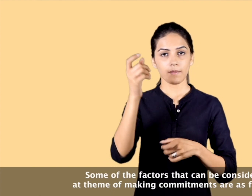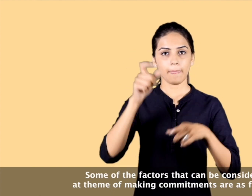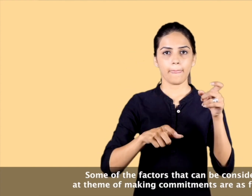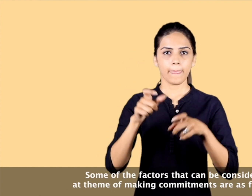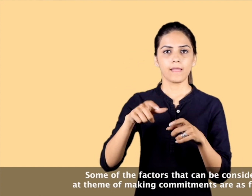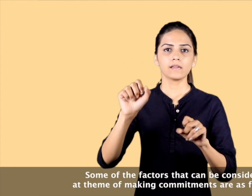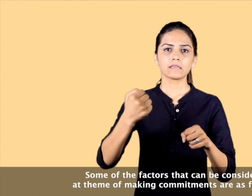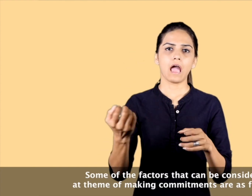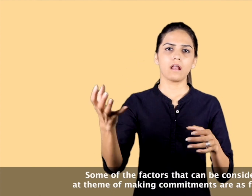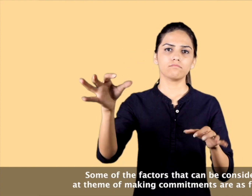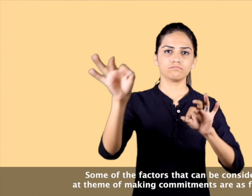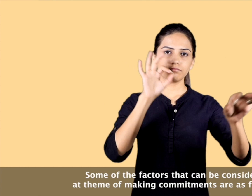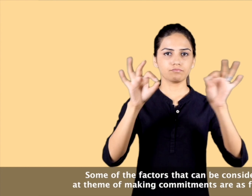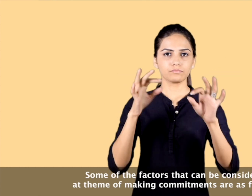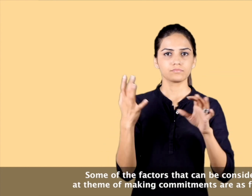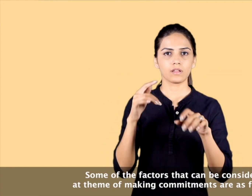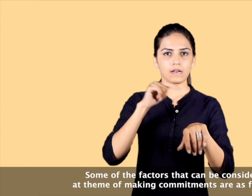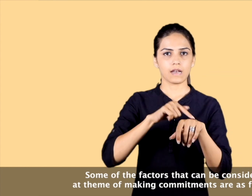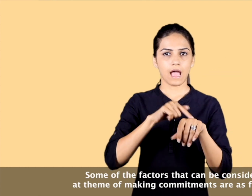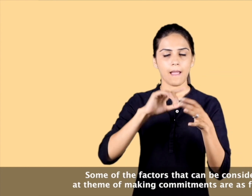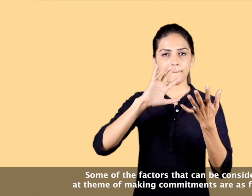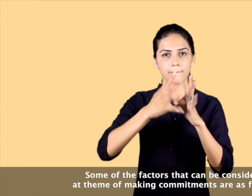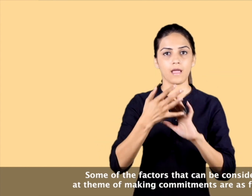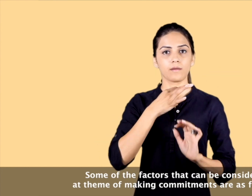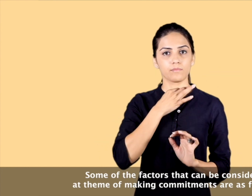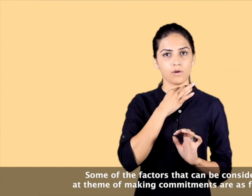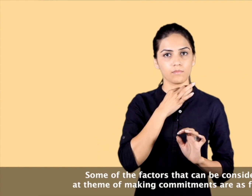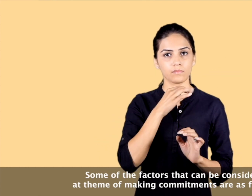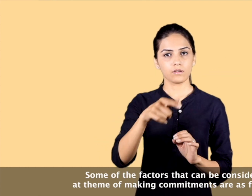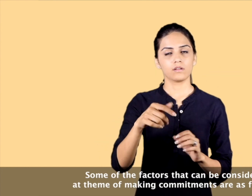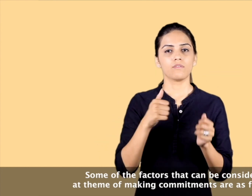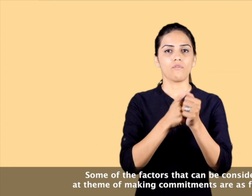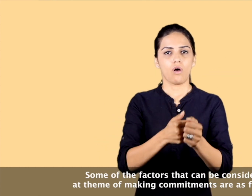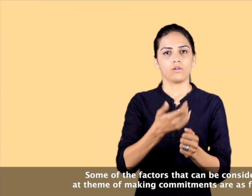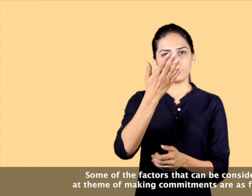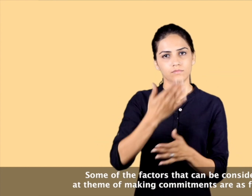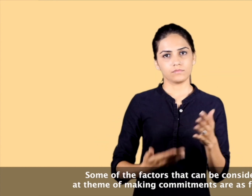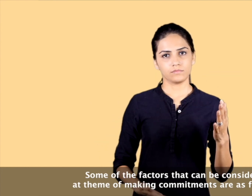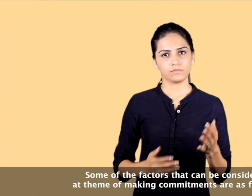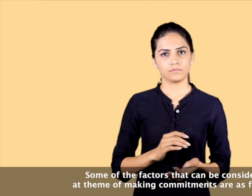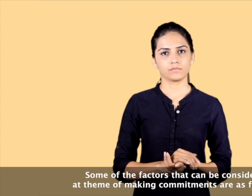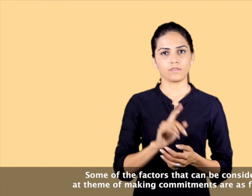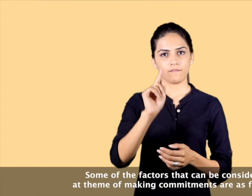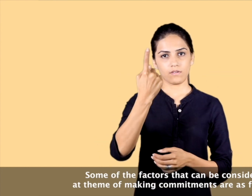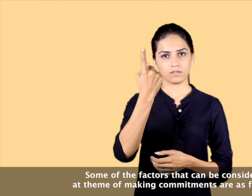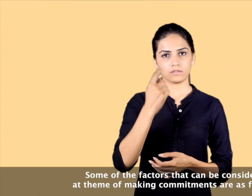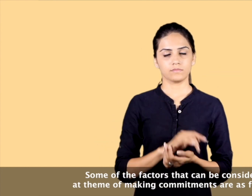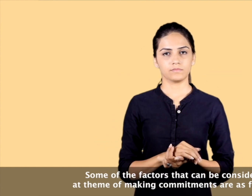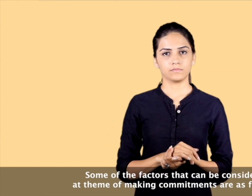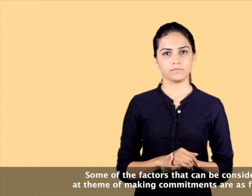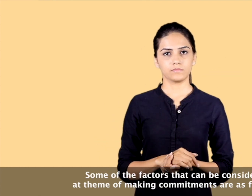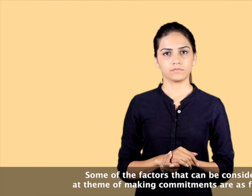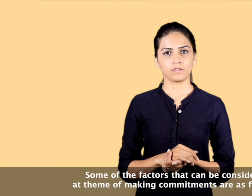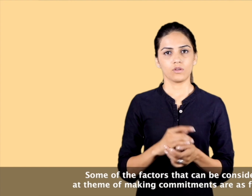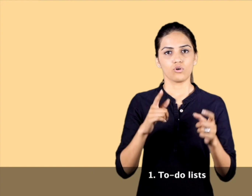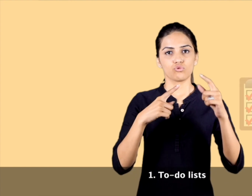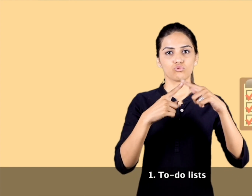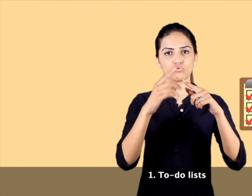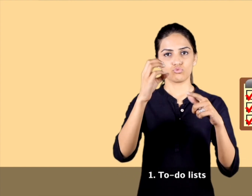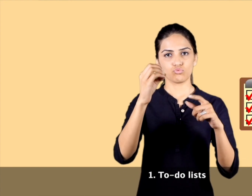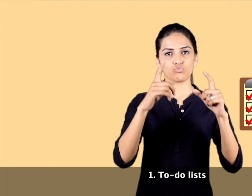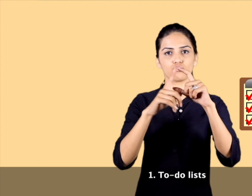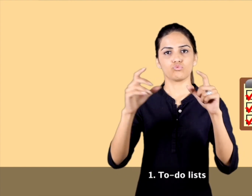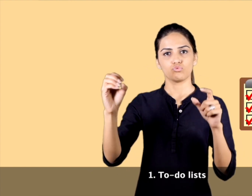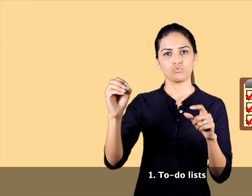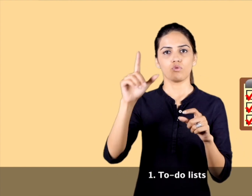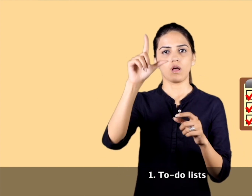Some of the factors that can be considered at theme of making commitments are as follows. Number 1. To-do